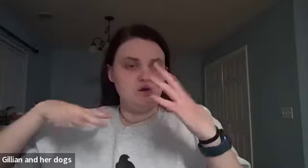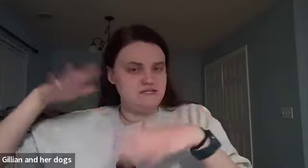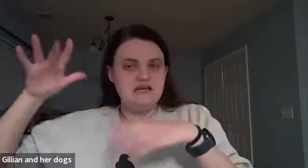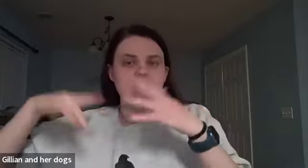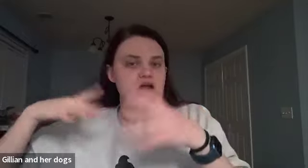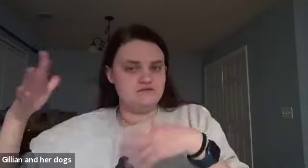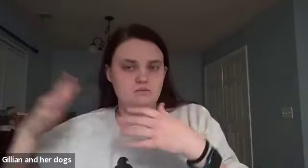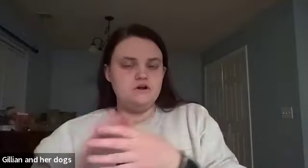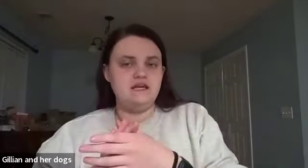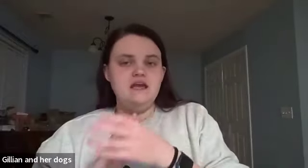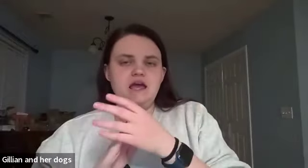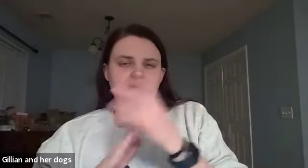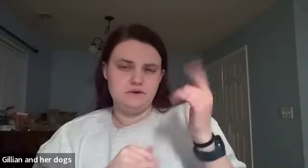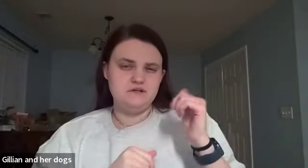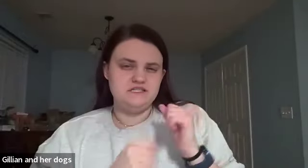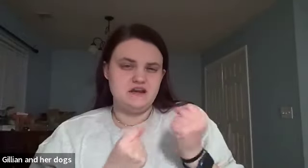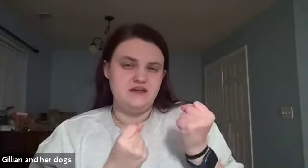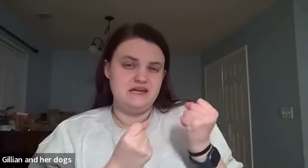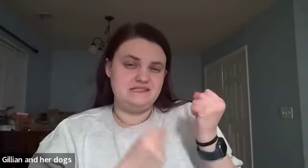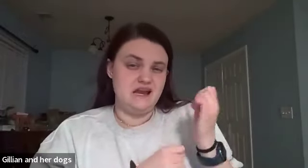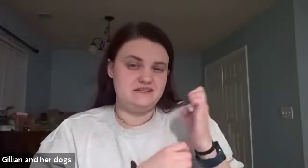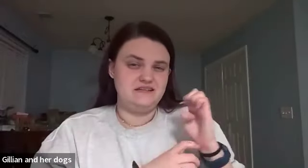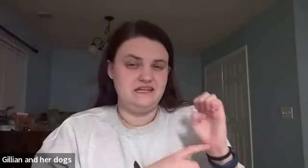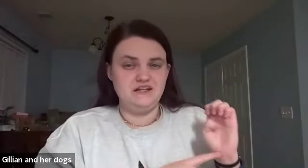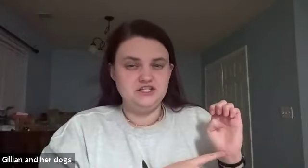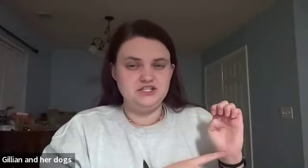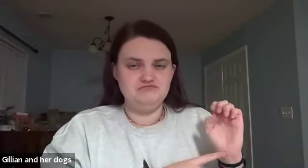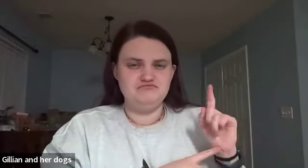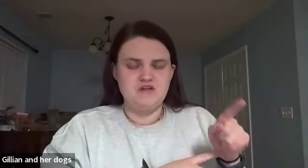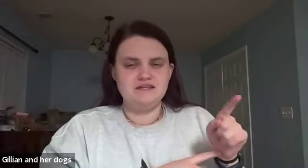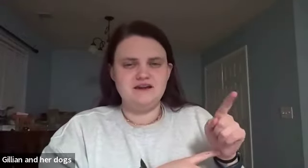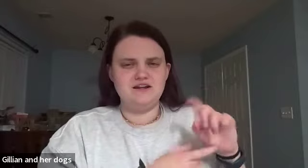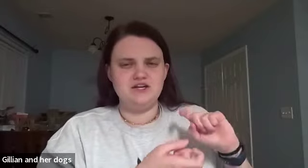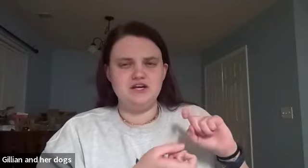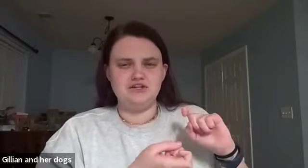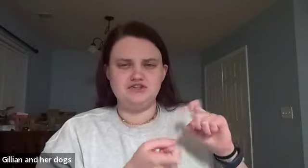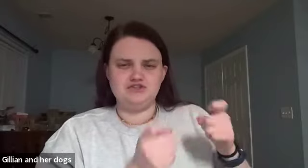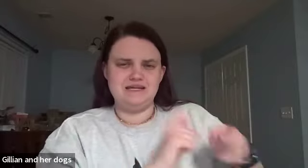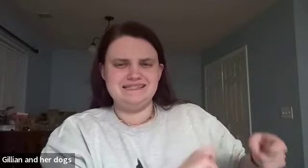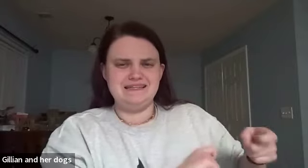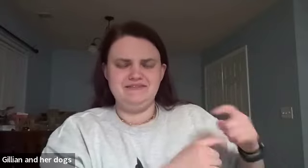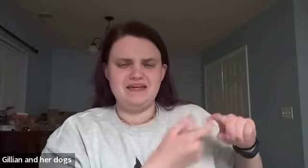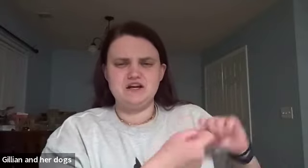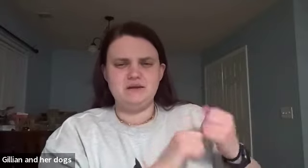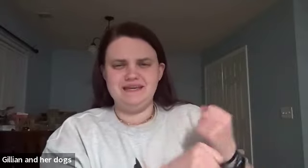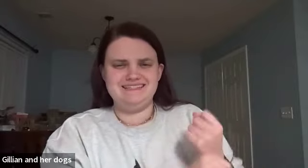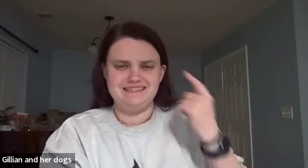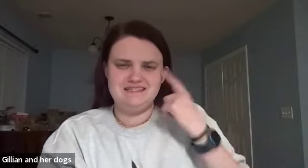We say a lot of different wording. If we were to sign that exactly in English, that's not gonna that's not gonna make sense